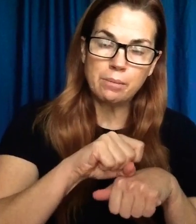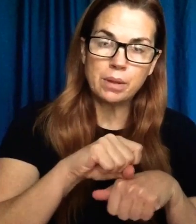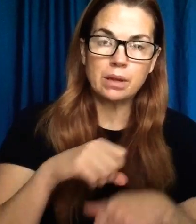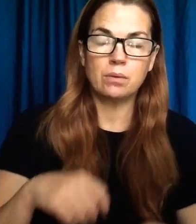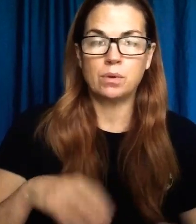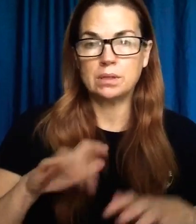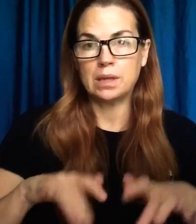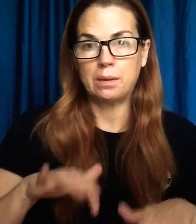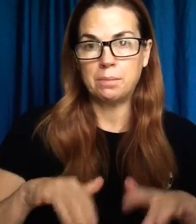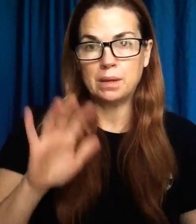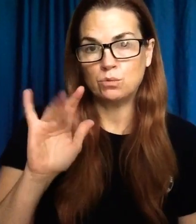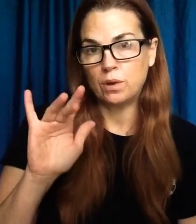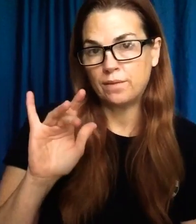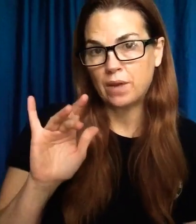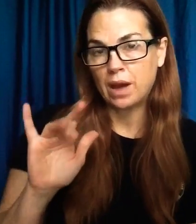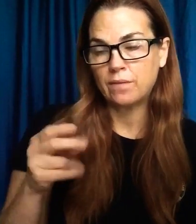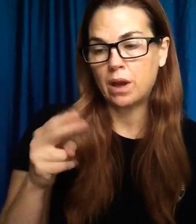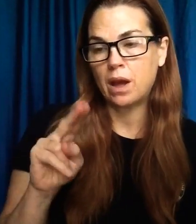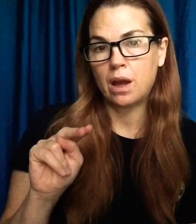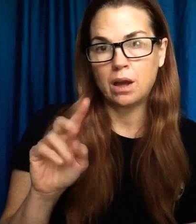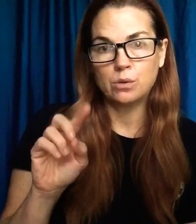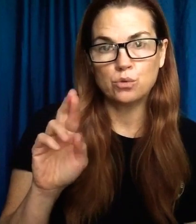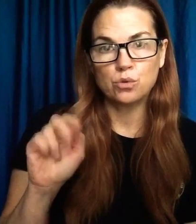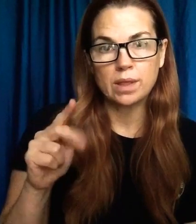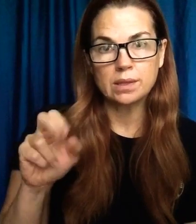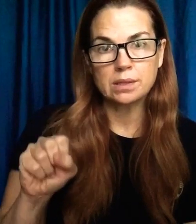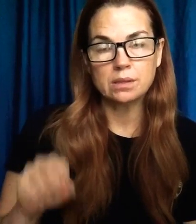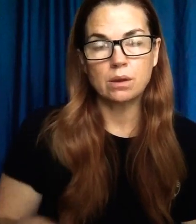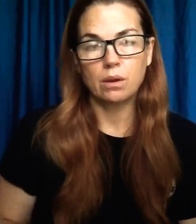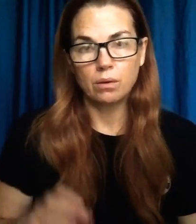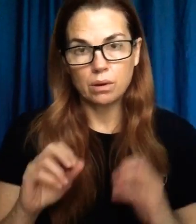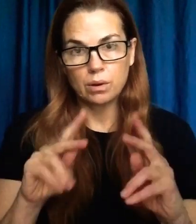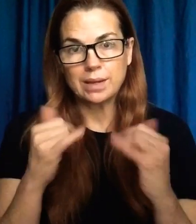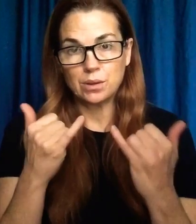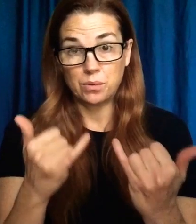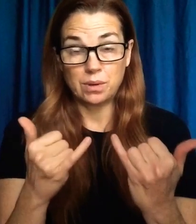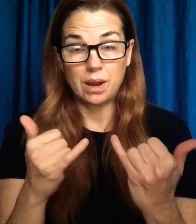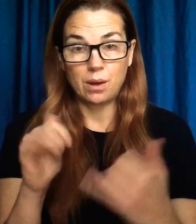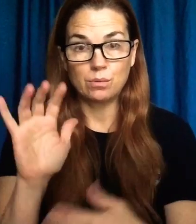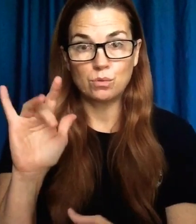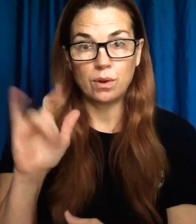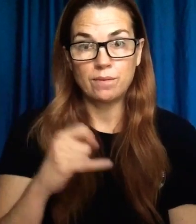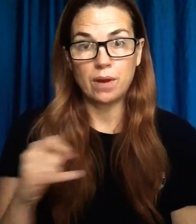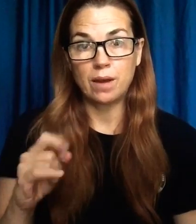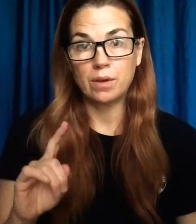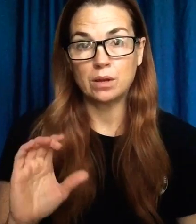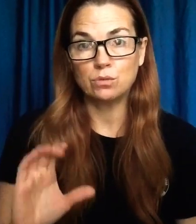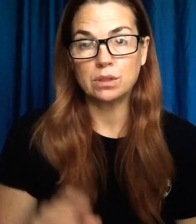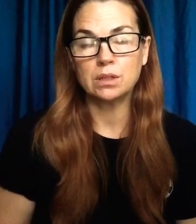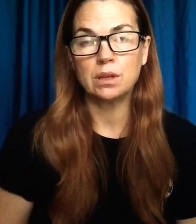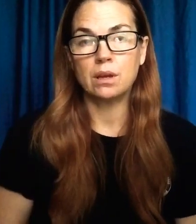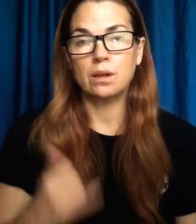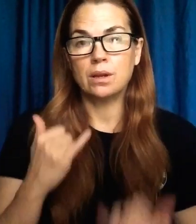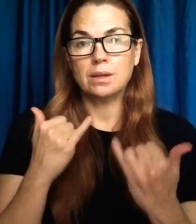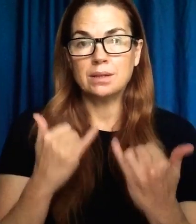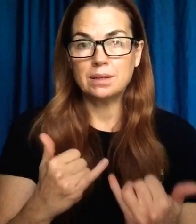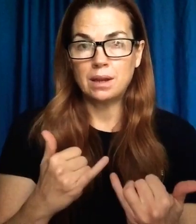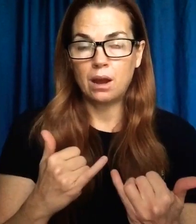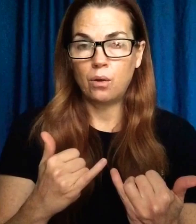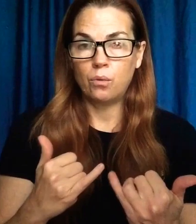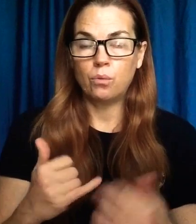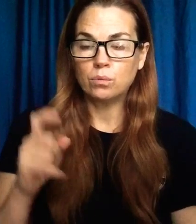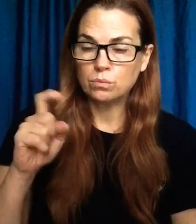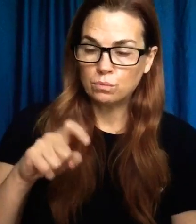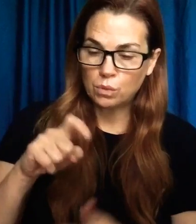Okay, so I'm going to go back to my assignment, and I'm going to type in 25 hundredths. Alright, so